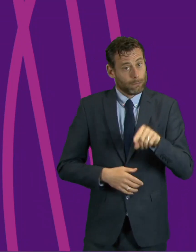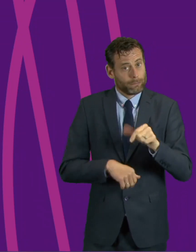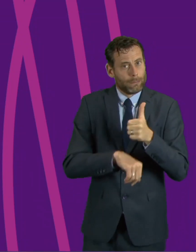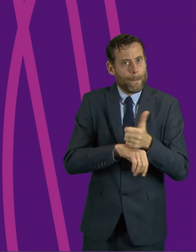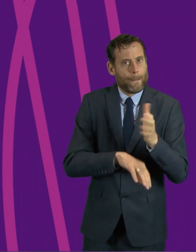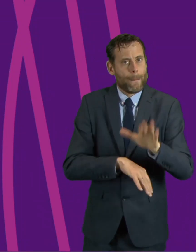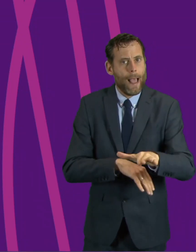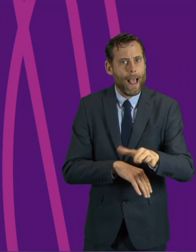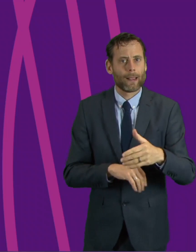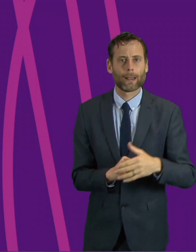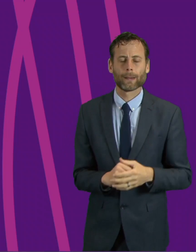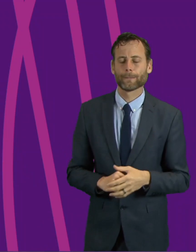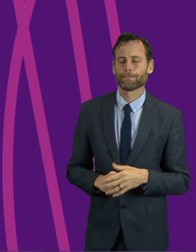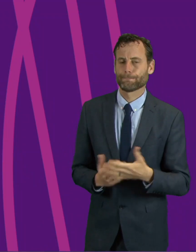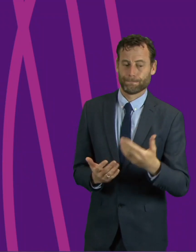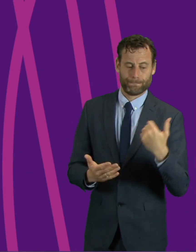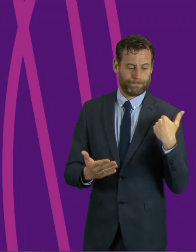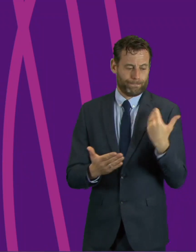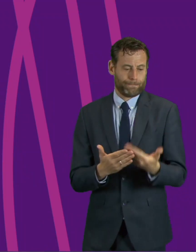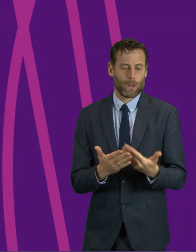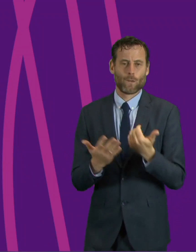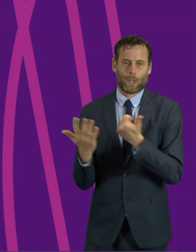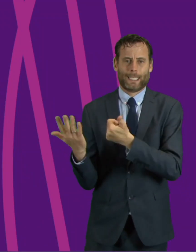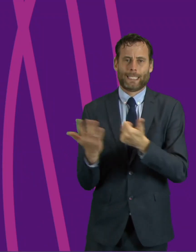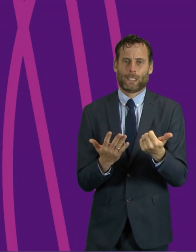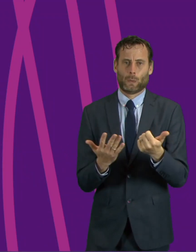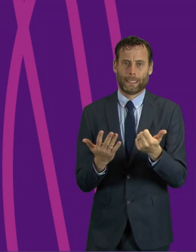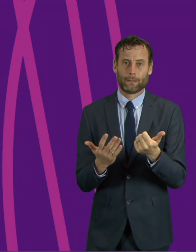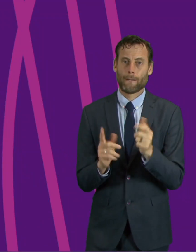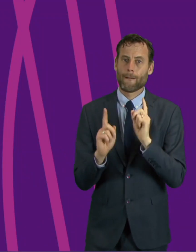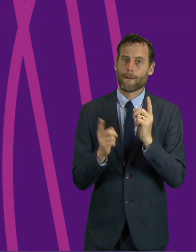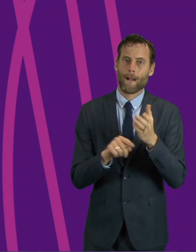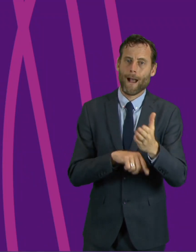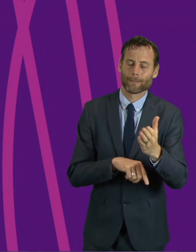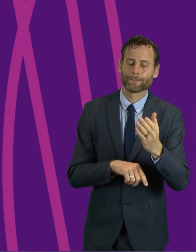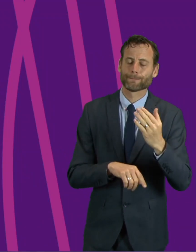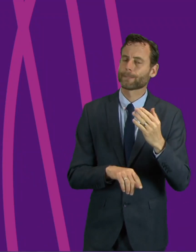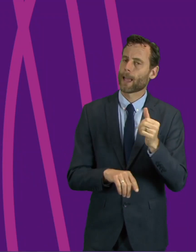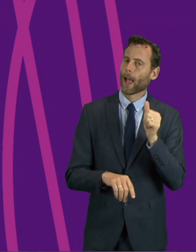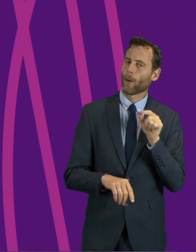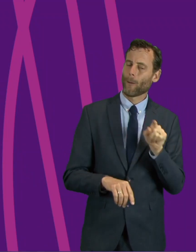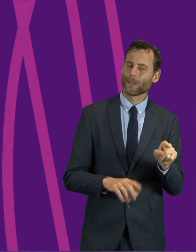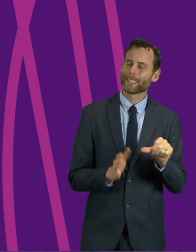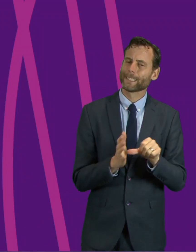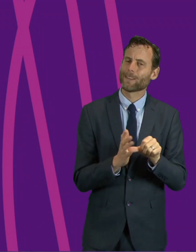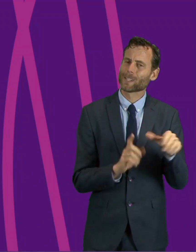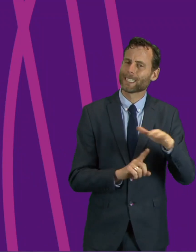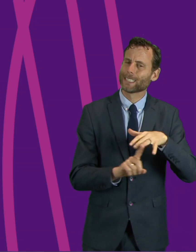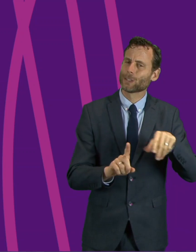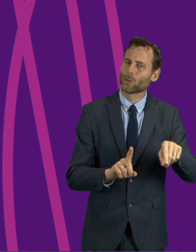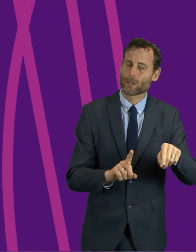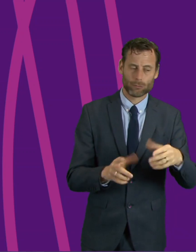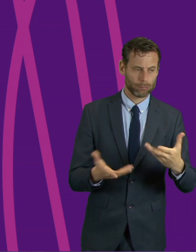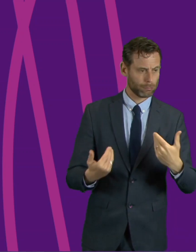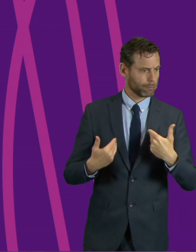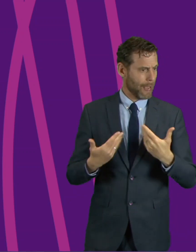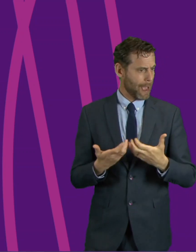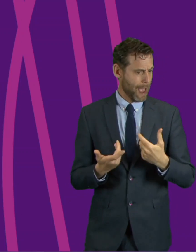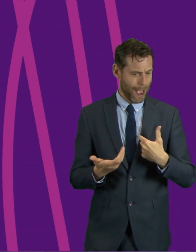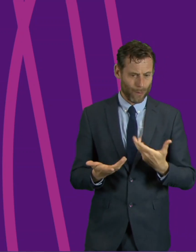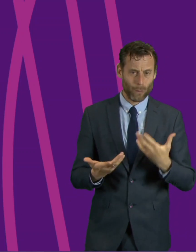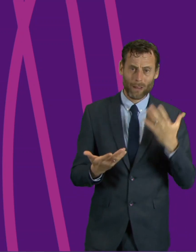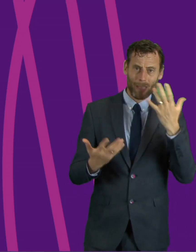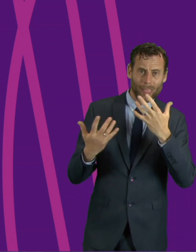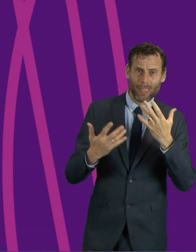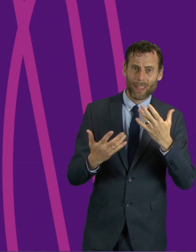has been unable to get treatment as a result of these restrictions is in a very difficult position, but I think everybody, and I certainly do,